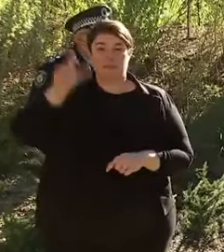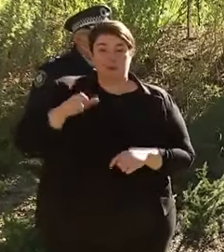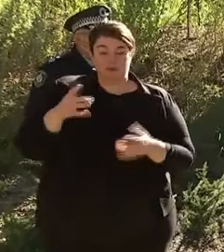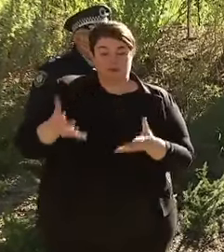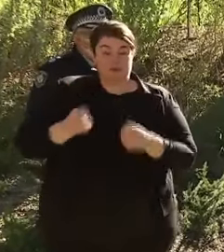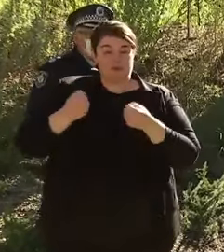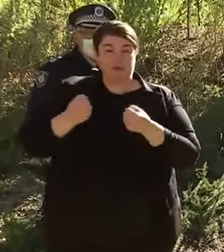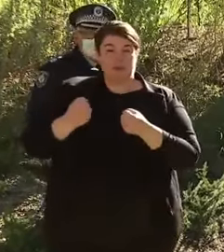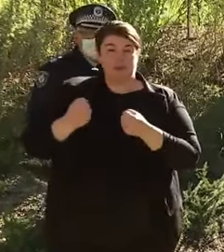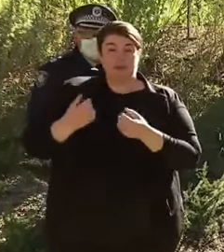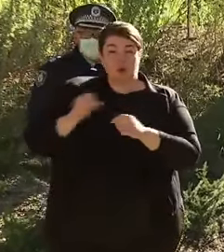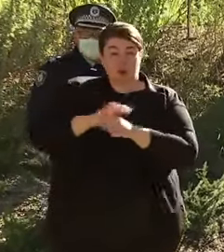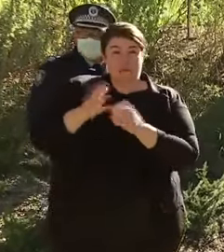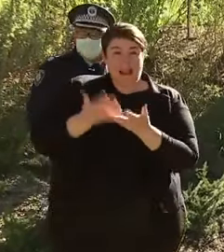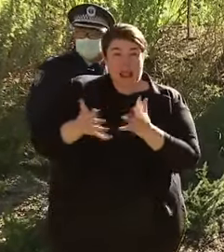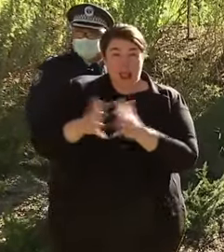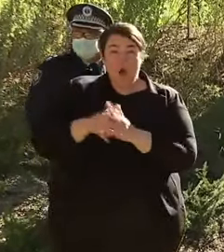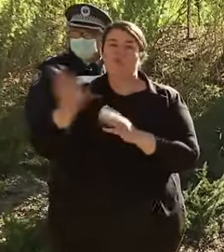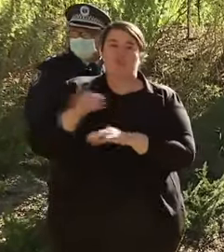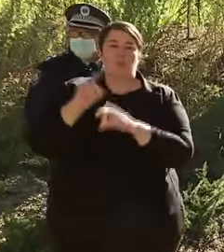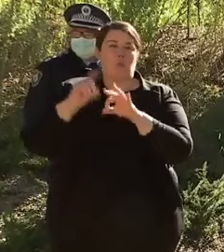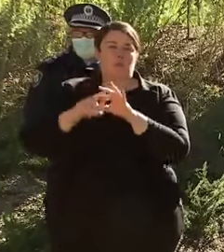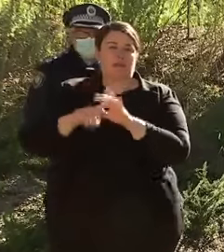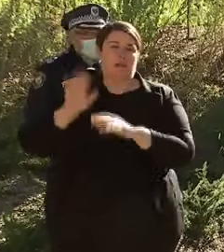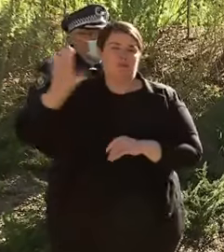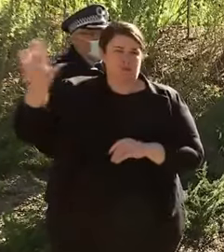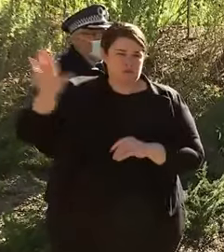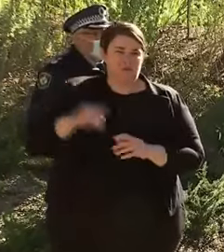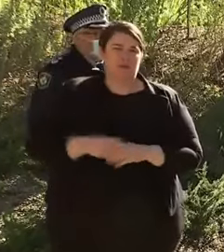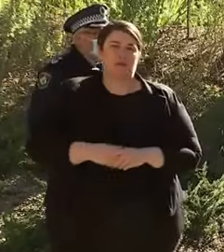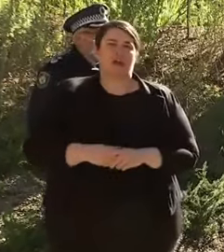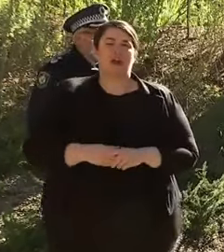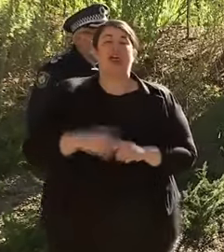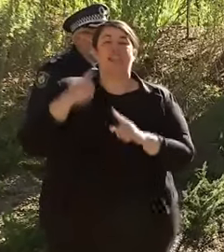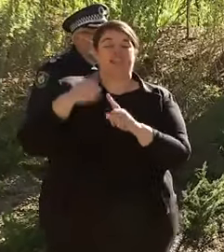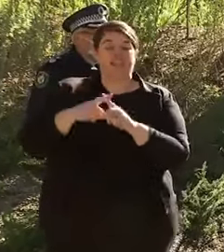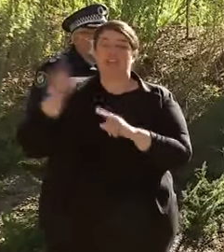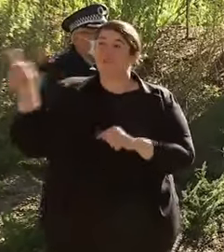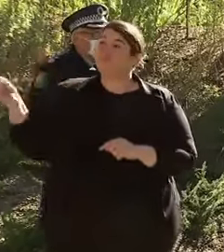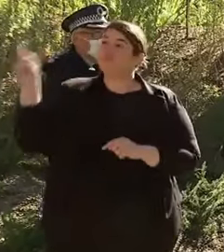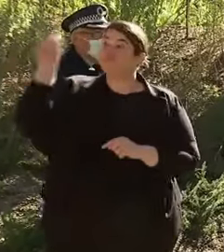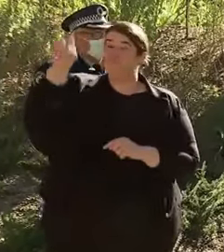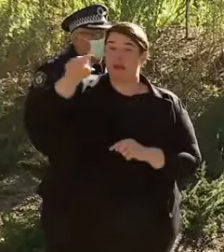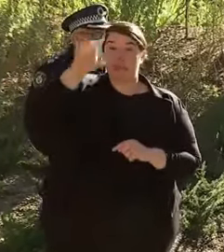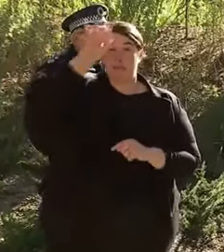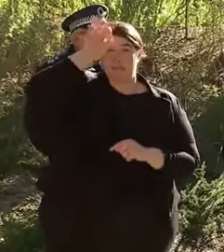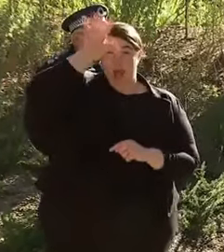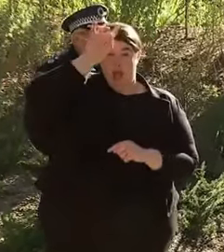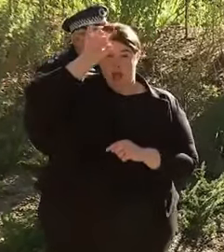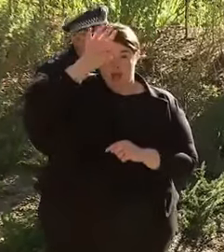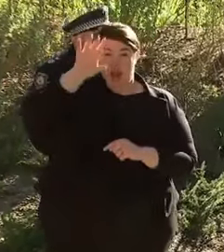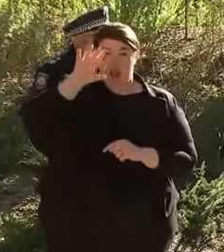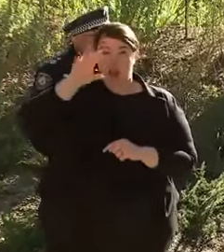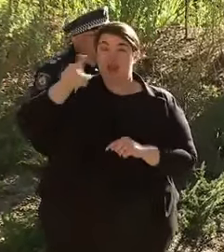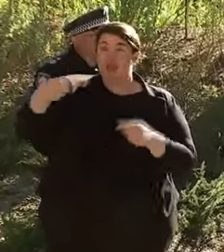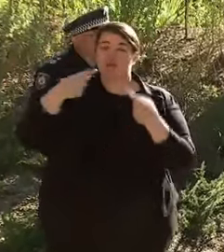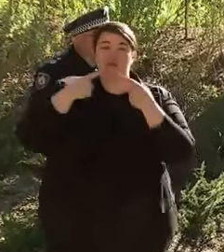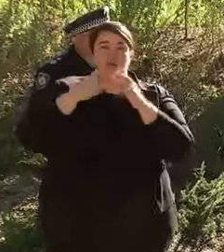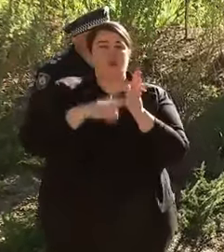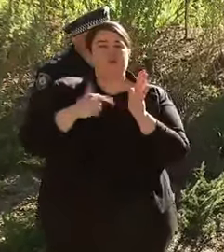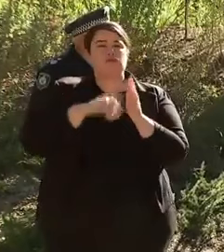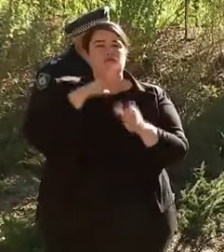in Queensland. That person then traveled to the mine. That case was notified, announced